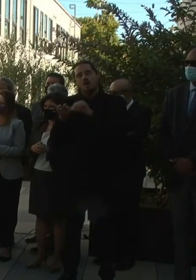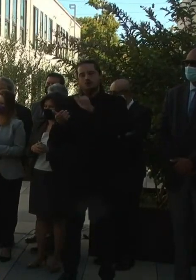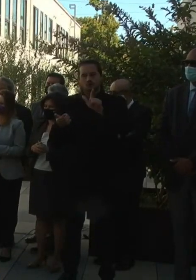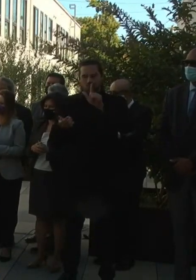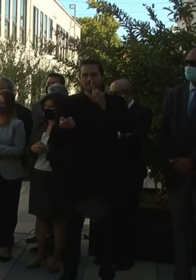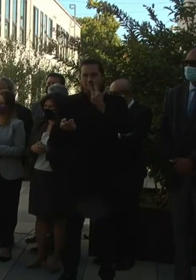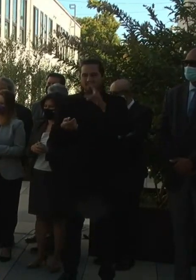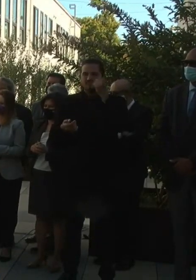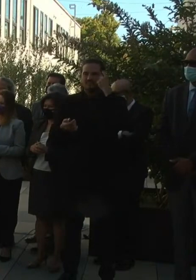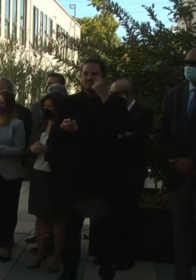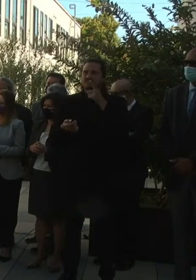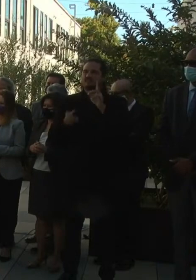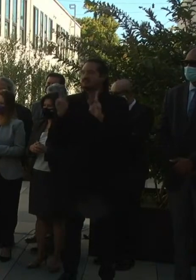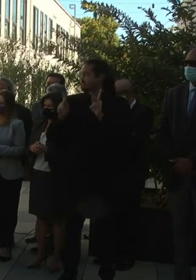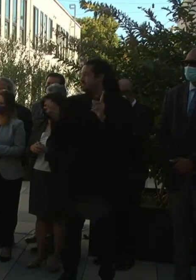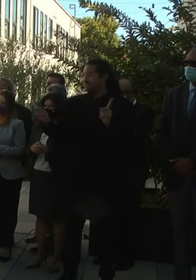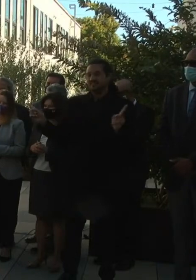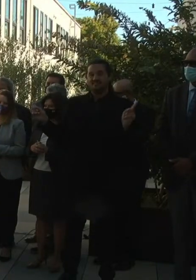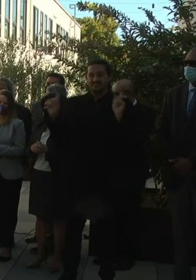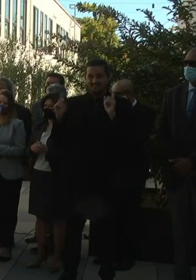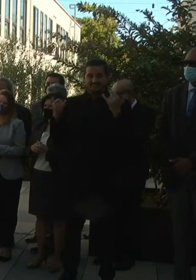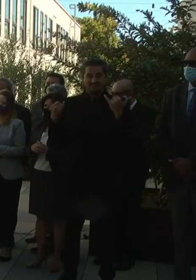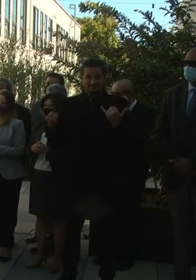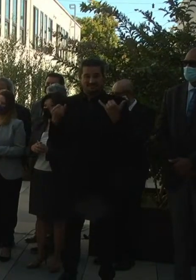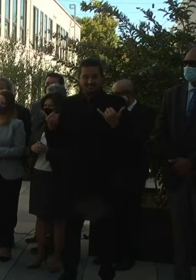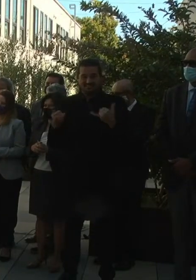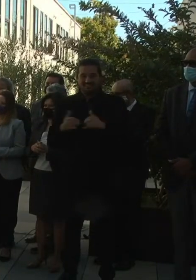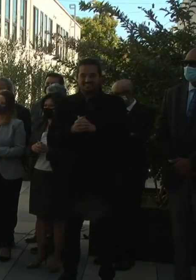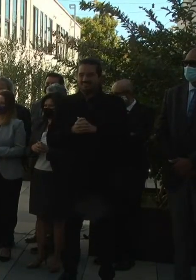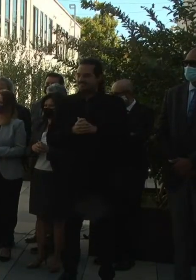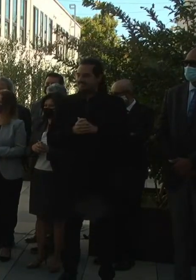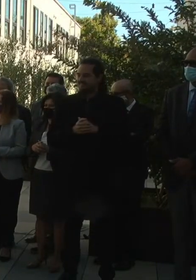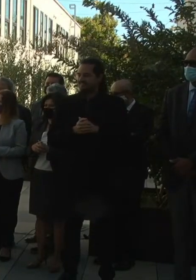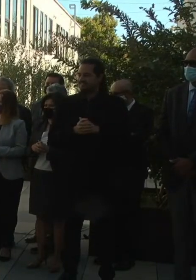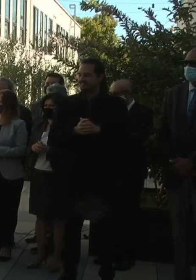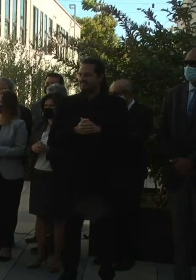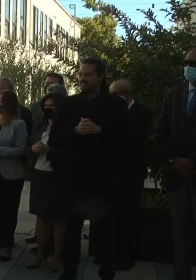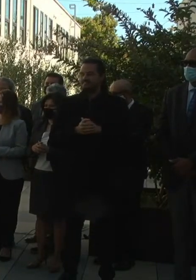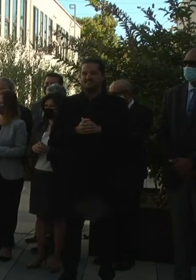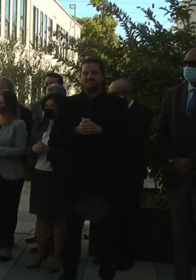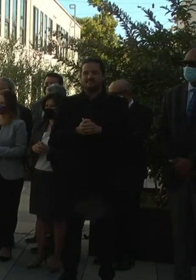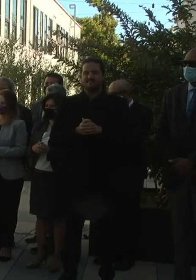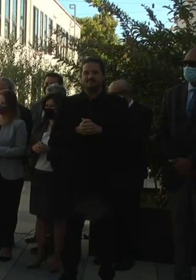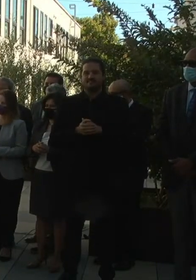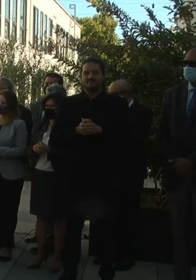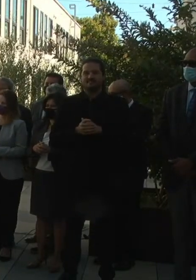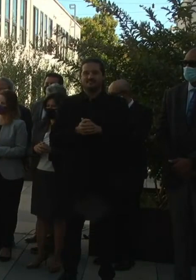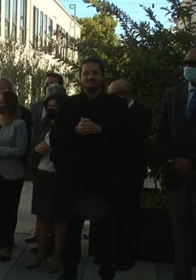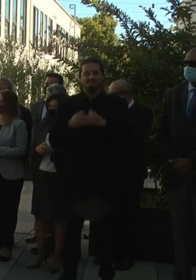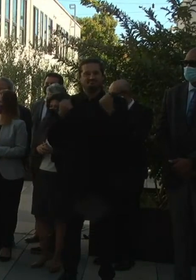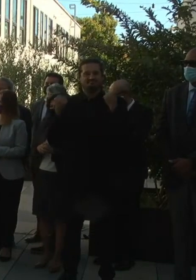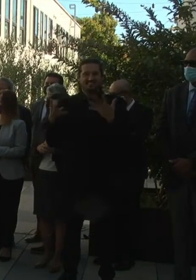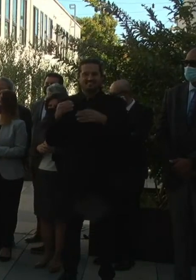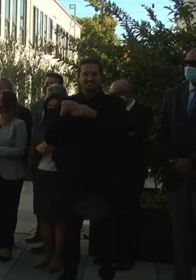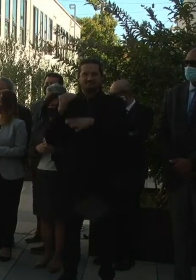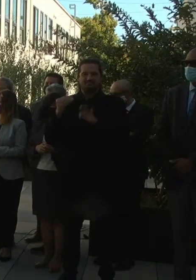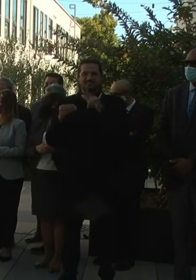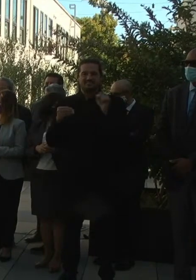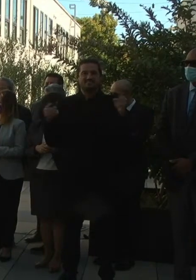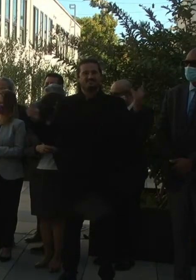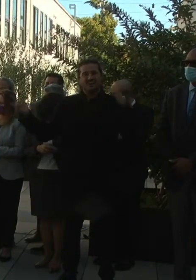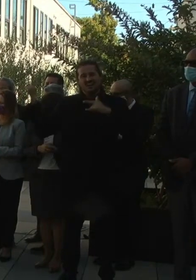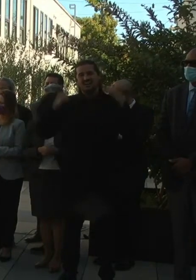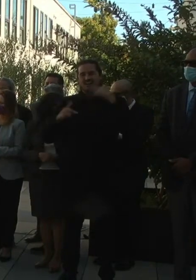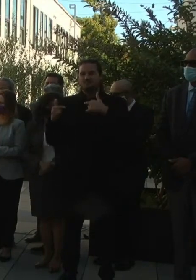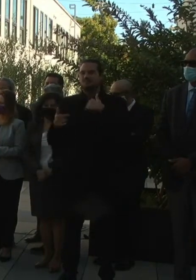legislative members here that I'm going to hand these bills because they flew up, they drove up,